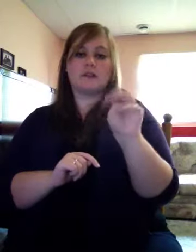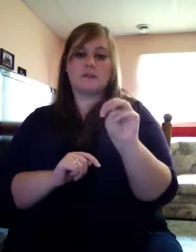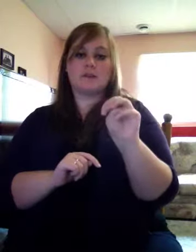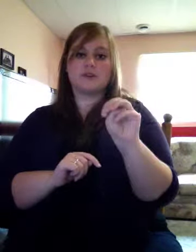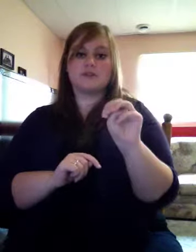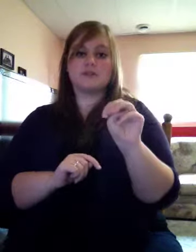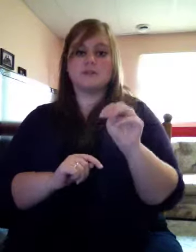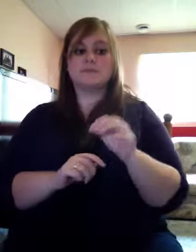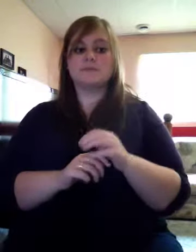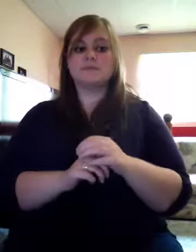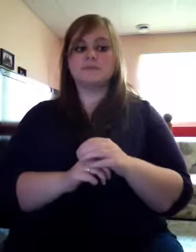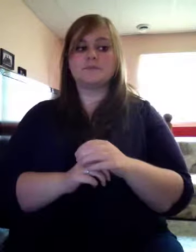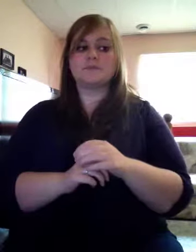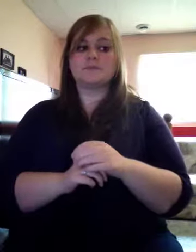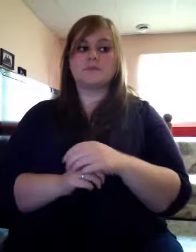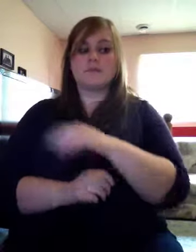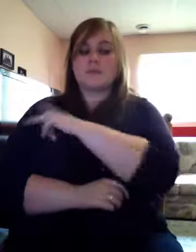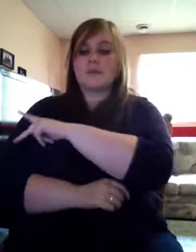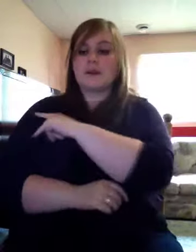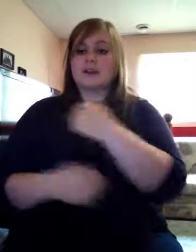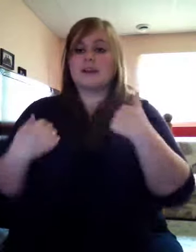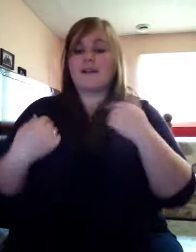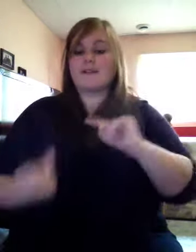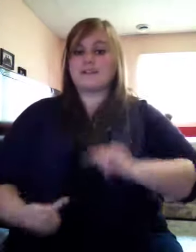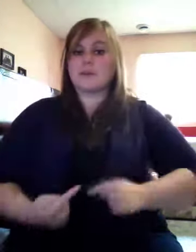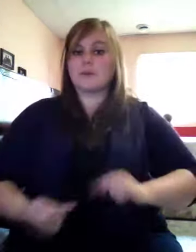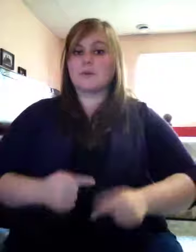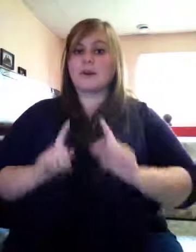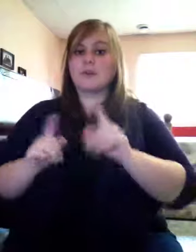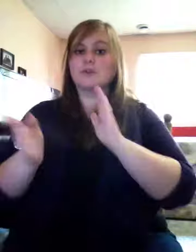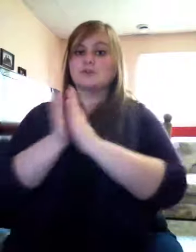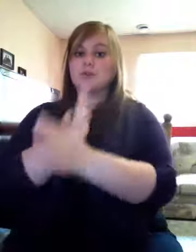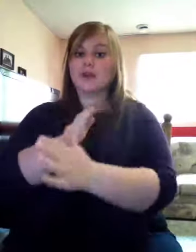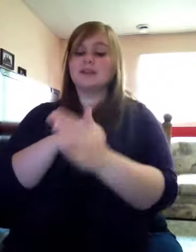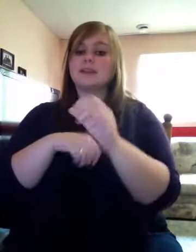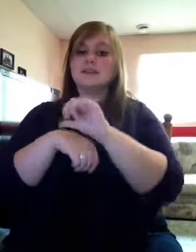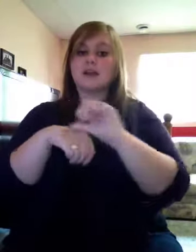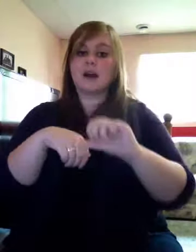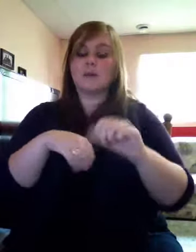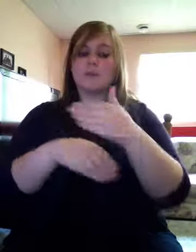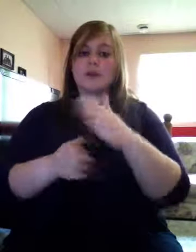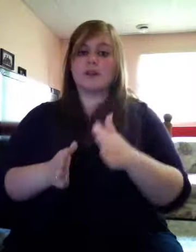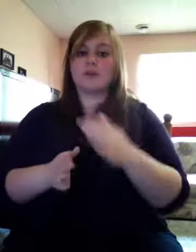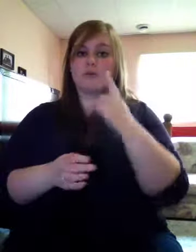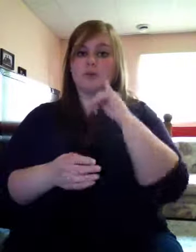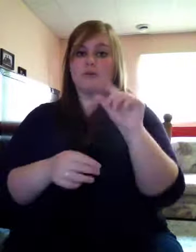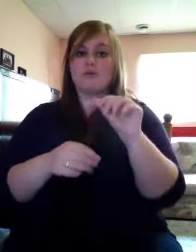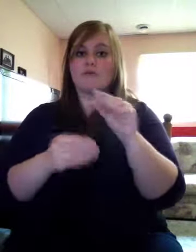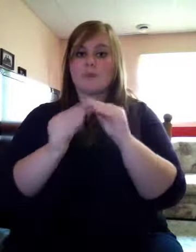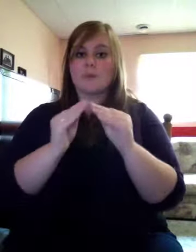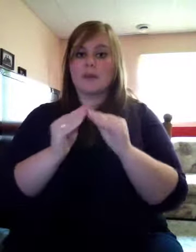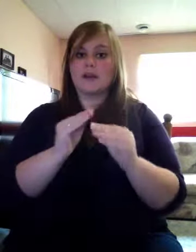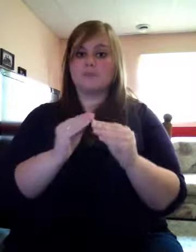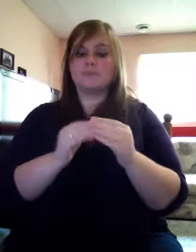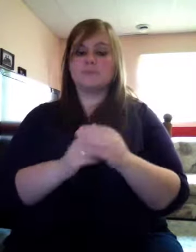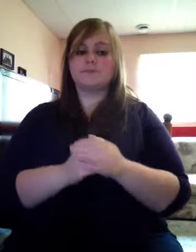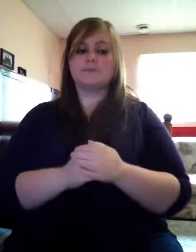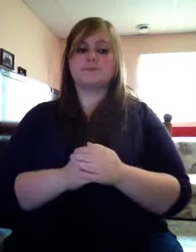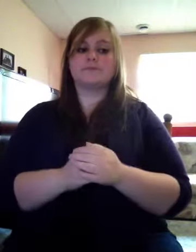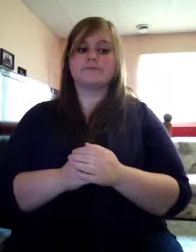epigastric abdominal pain over this aneurysm, she went directly to the operating room for operative repair. Let's go over some pitfalls and useful